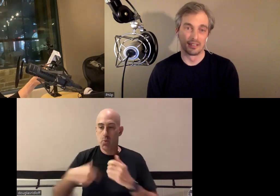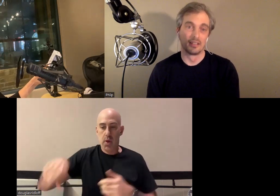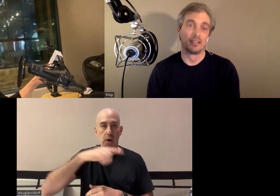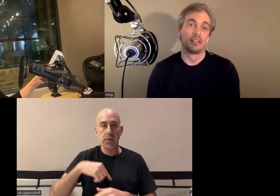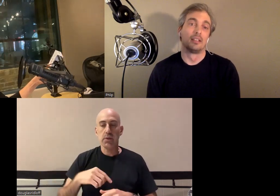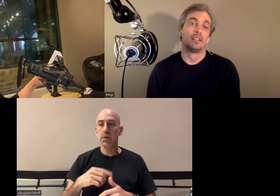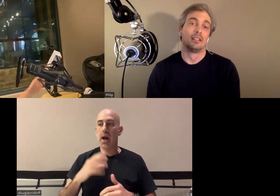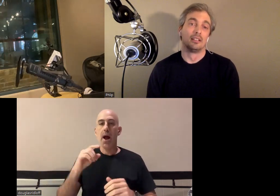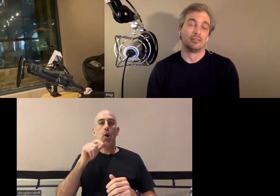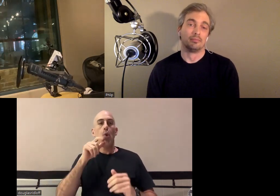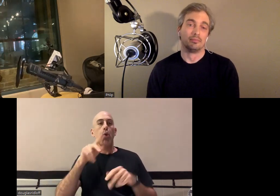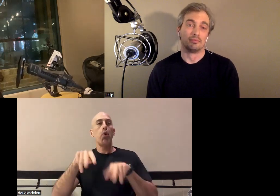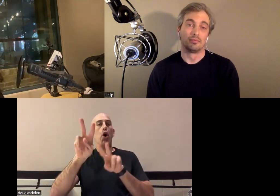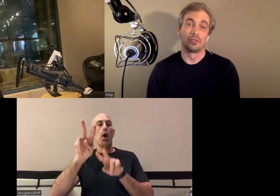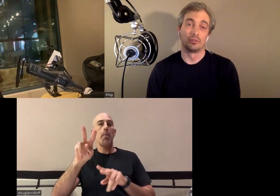that,